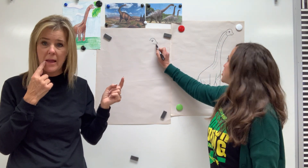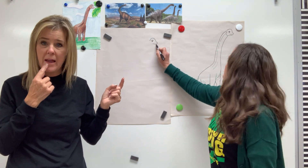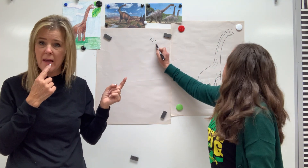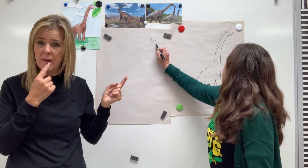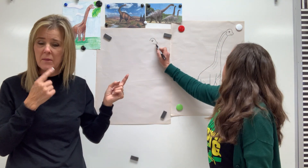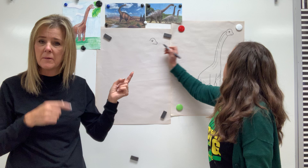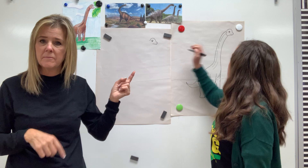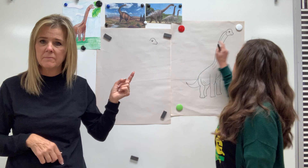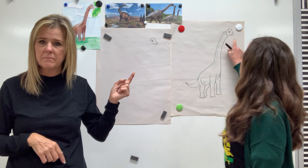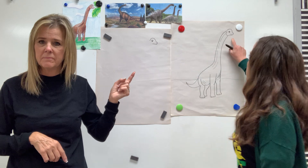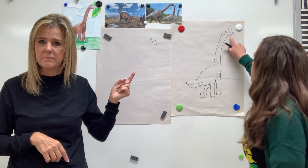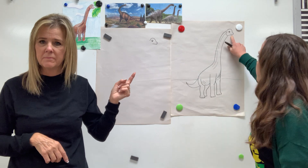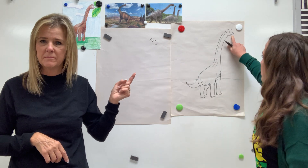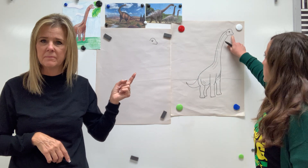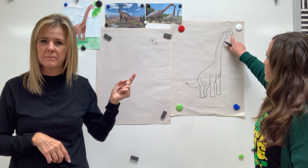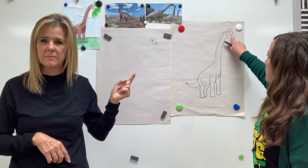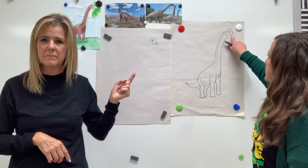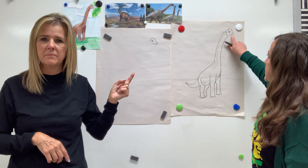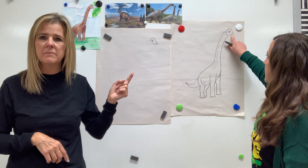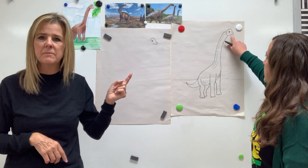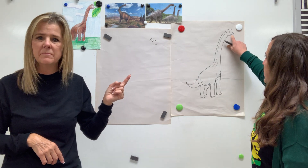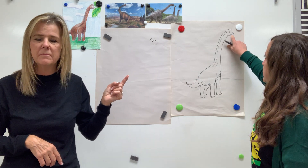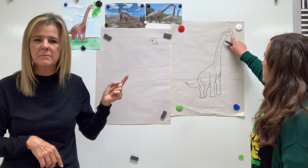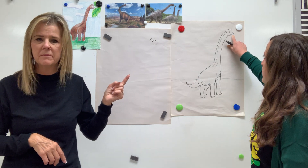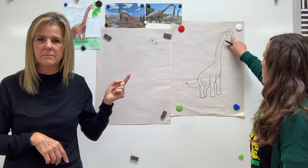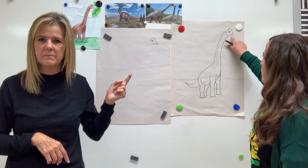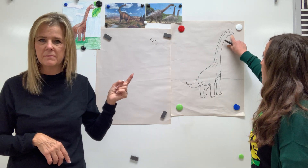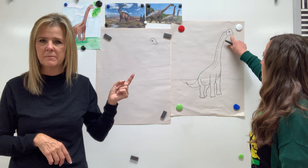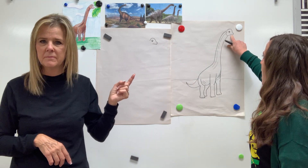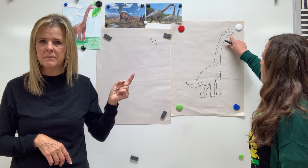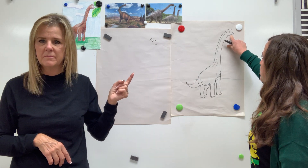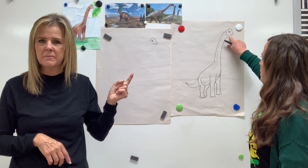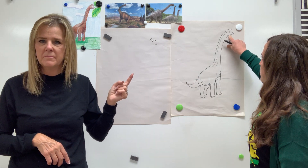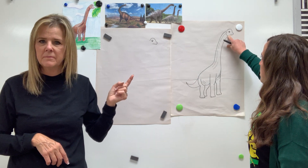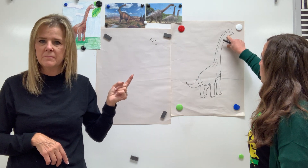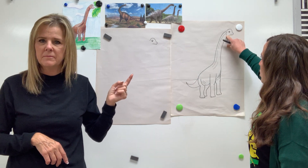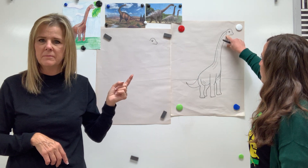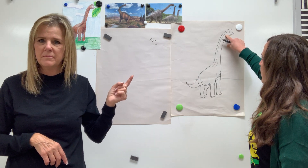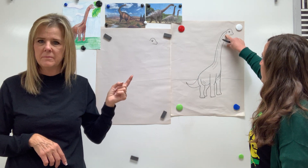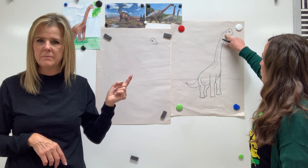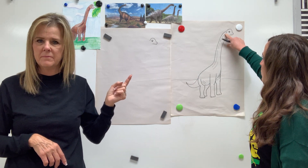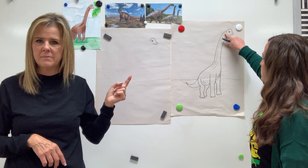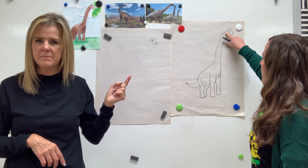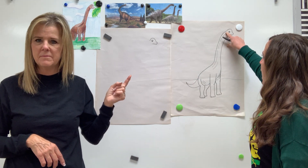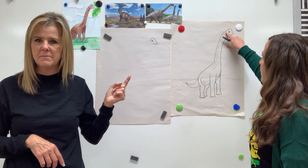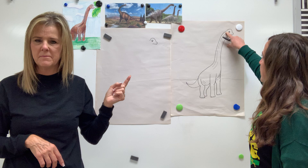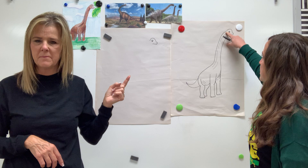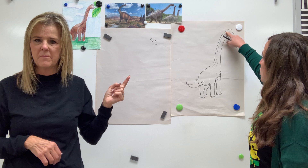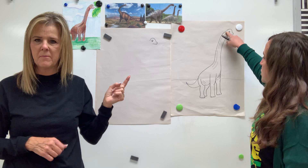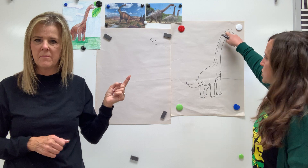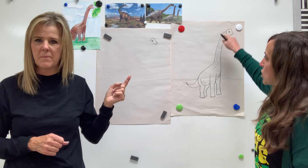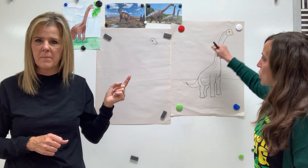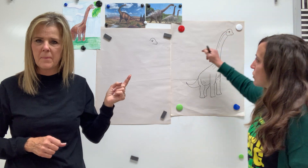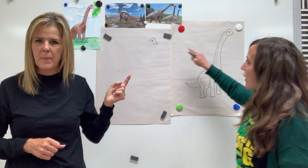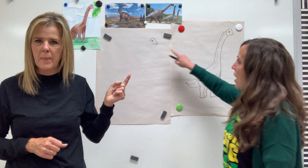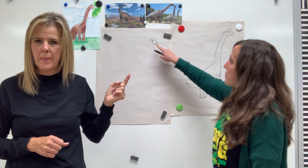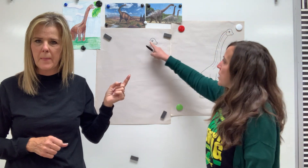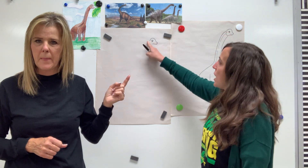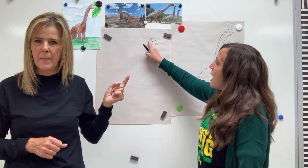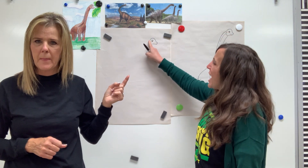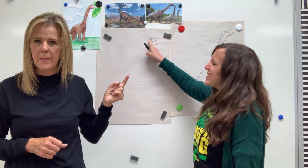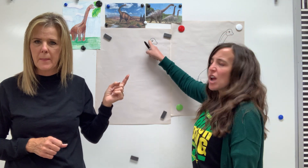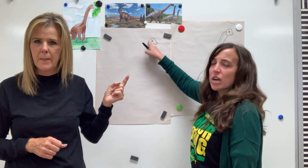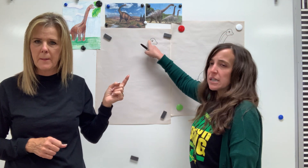come back just a tiny ways. I'm gonna keep it really pretty skinny next to the mouth, and it's just gonna be a curve line that curves back and it starts to curve